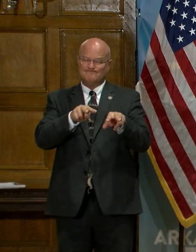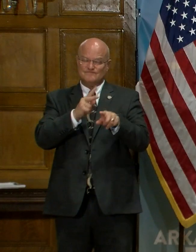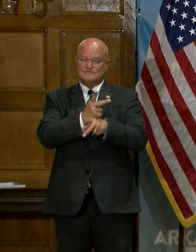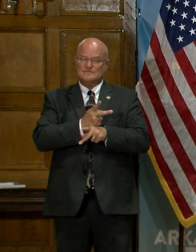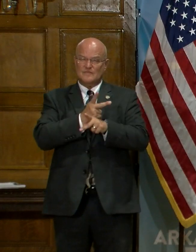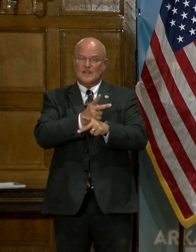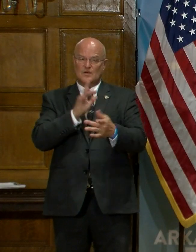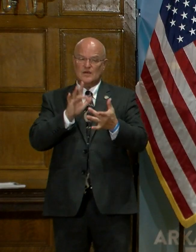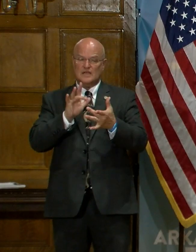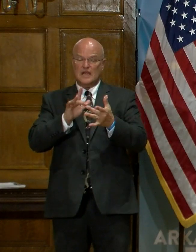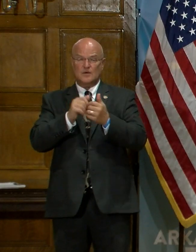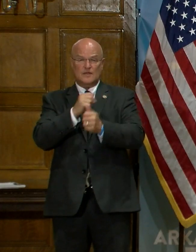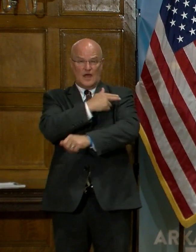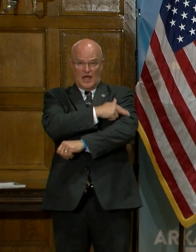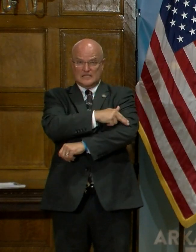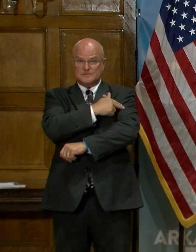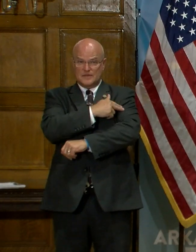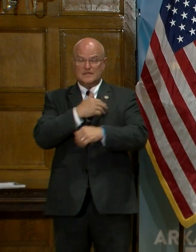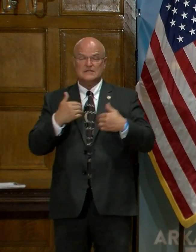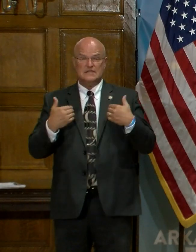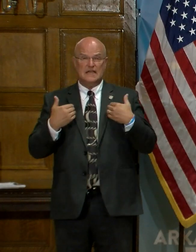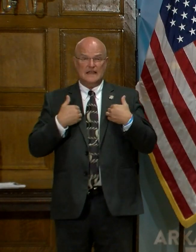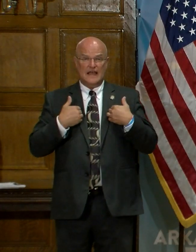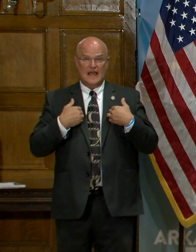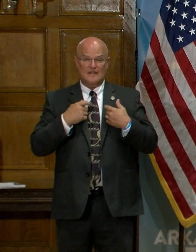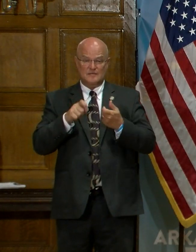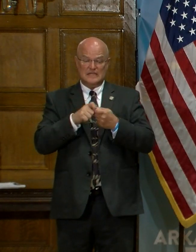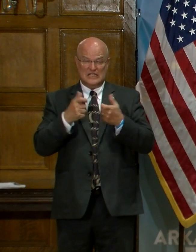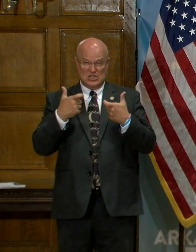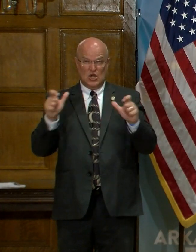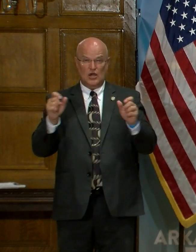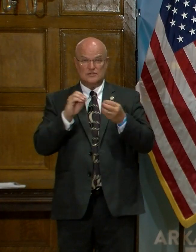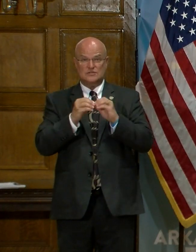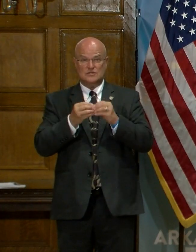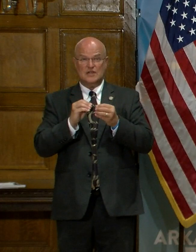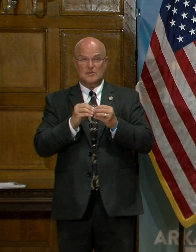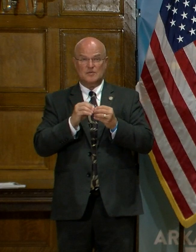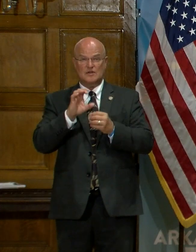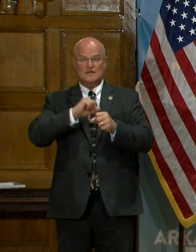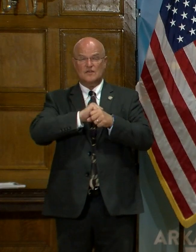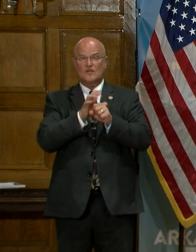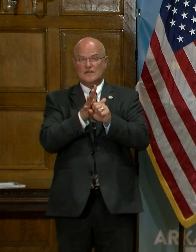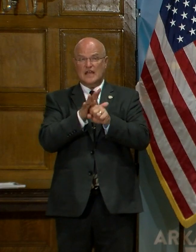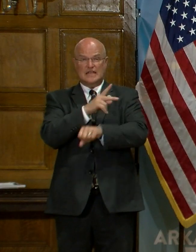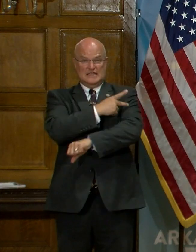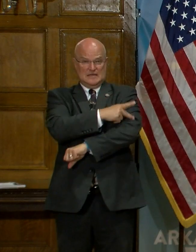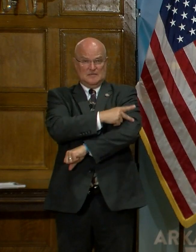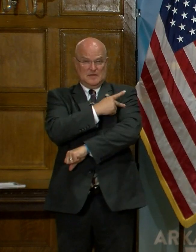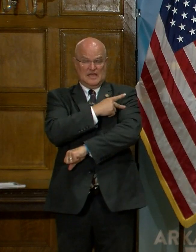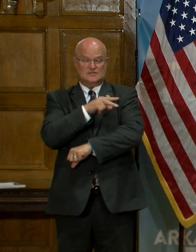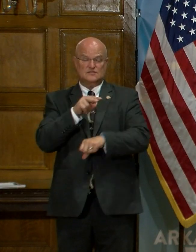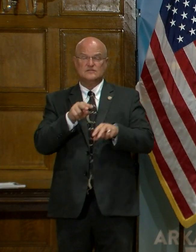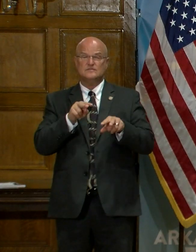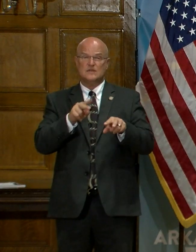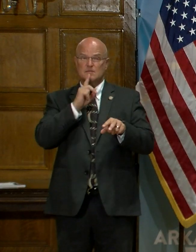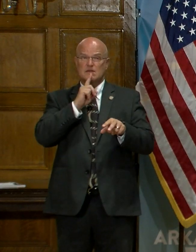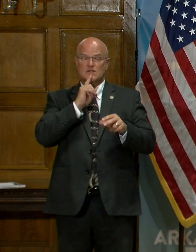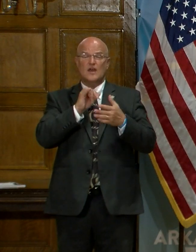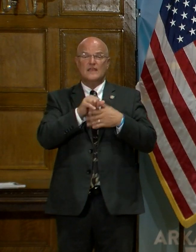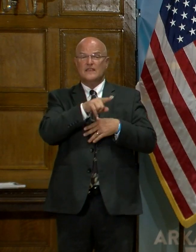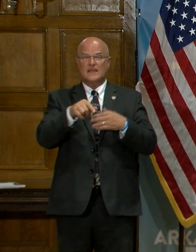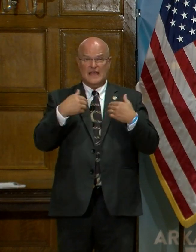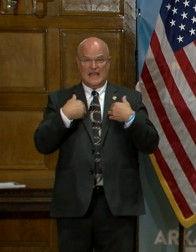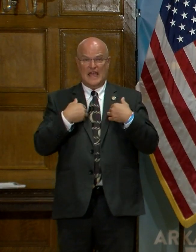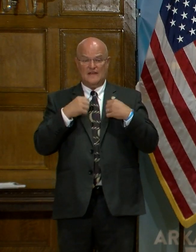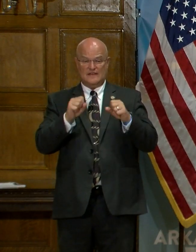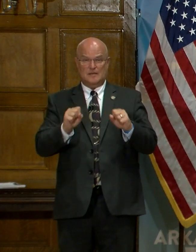we're in contact with those hospitals that have particularly larger numbers of COVID-19 patients to make sure that they